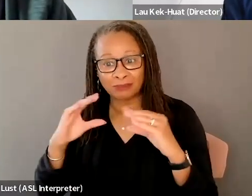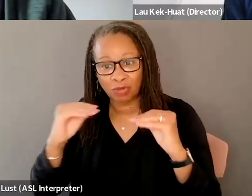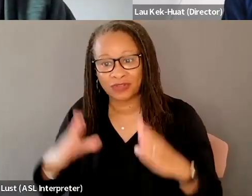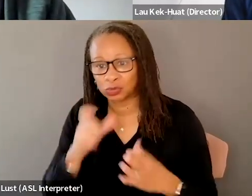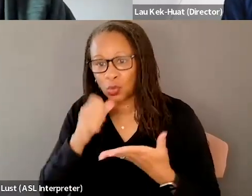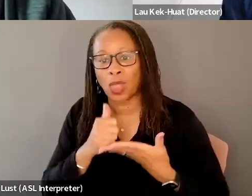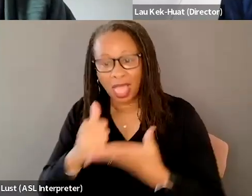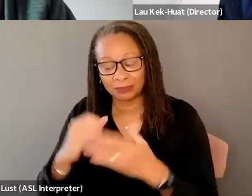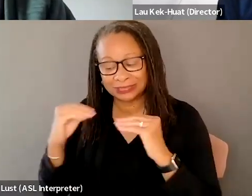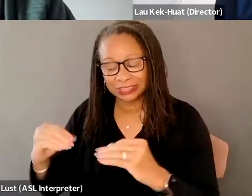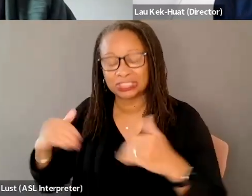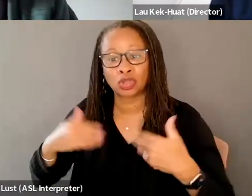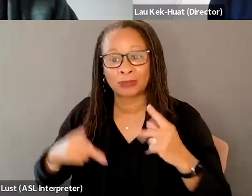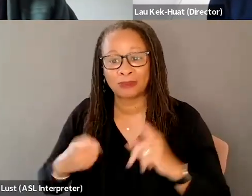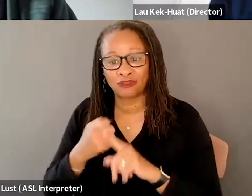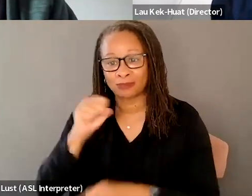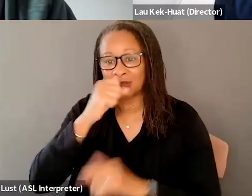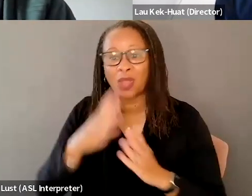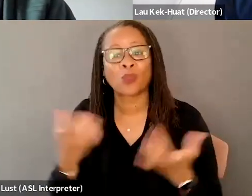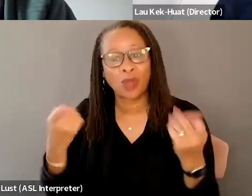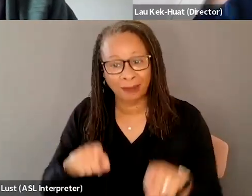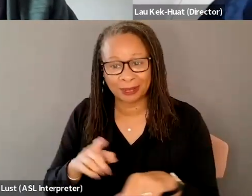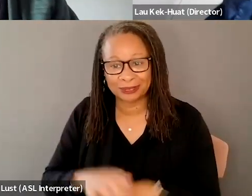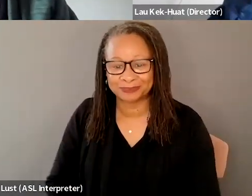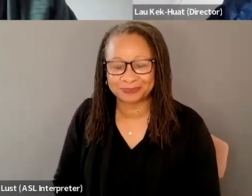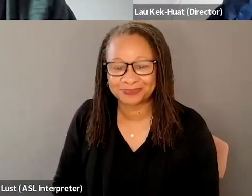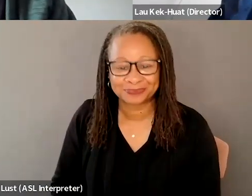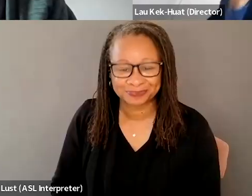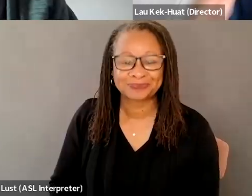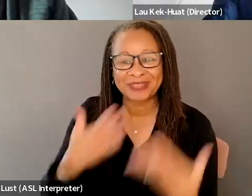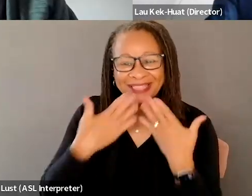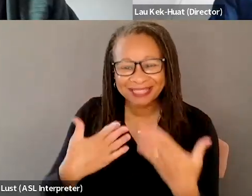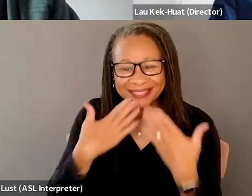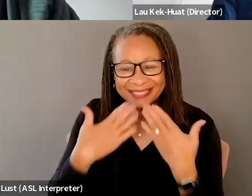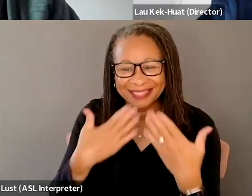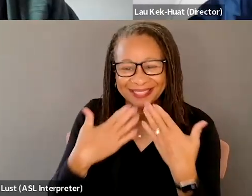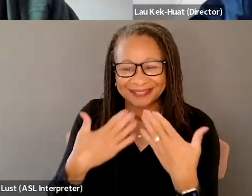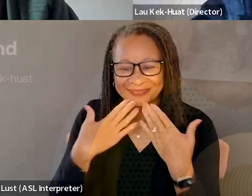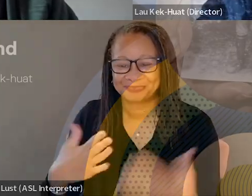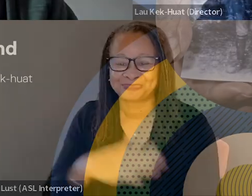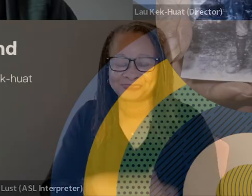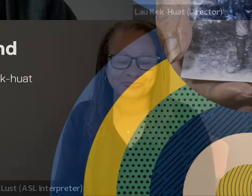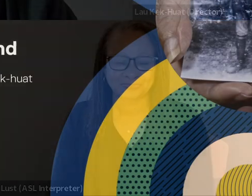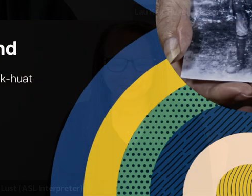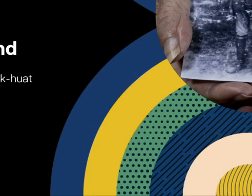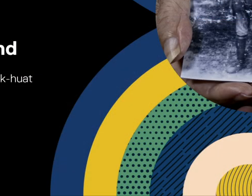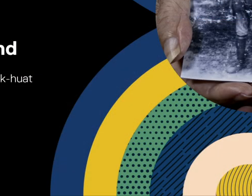hope in the future they will happen. Yeah. Thank you Thank you. very much for the conversation. Thank you.